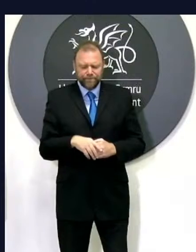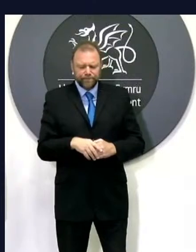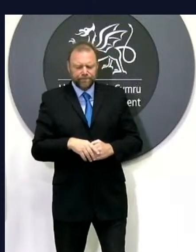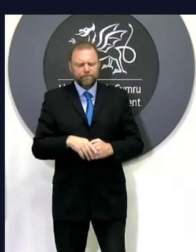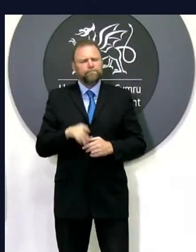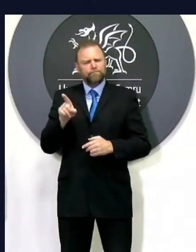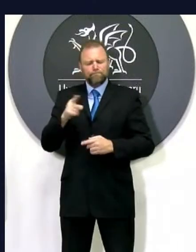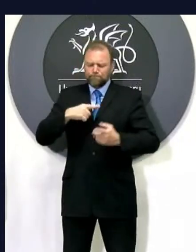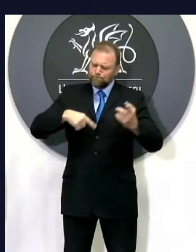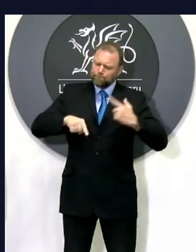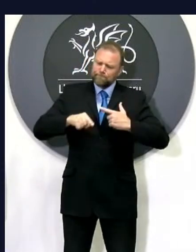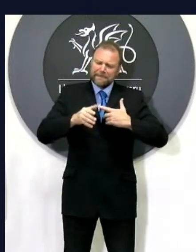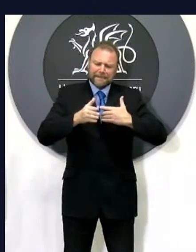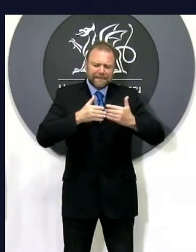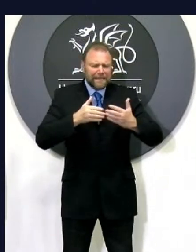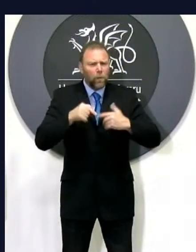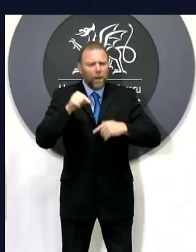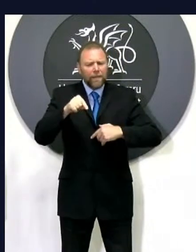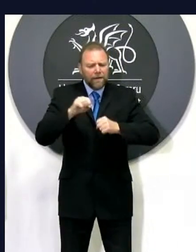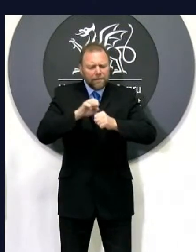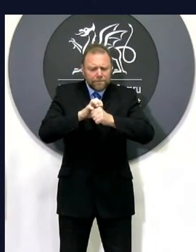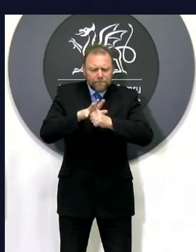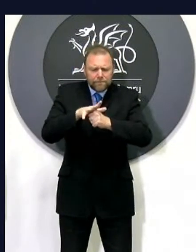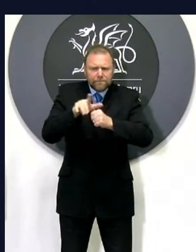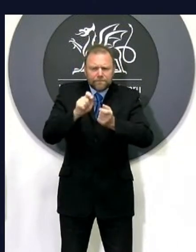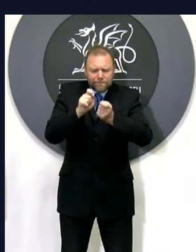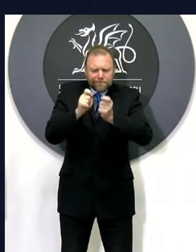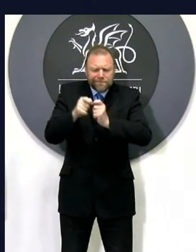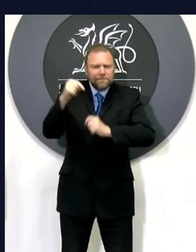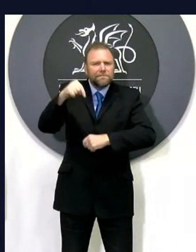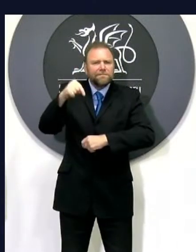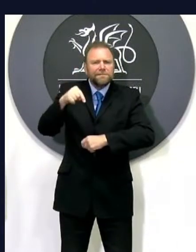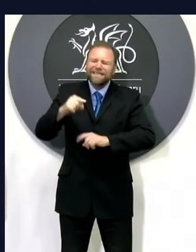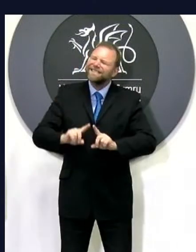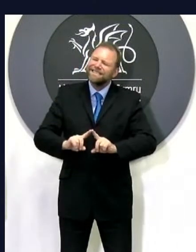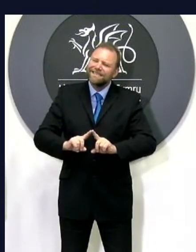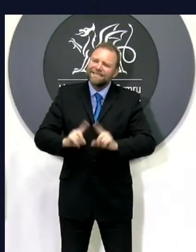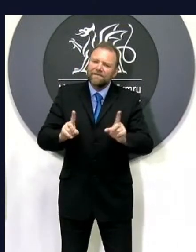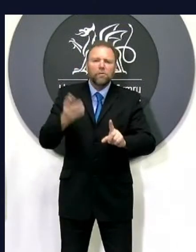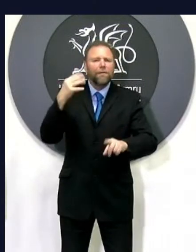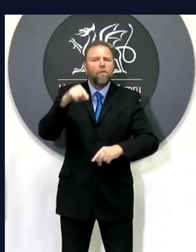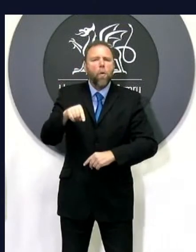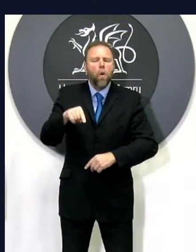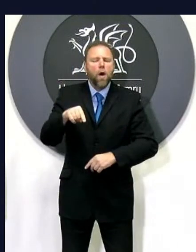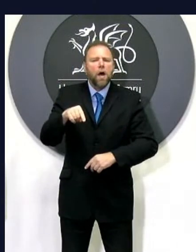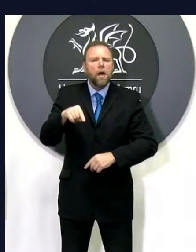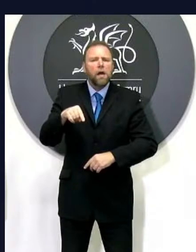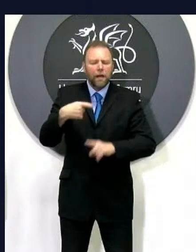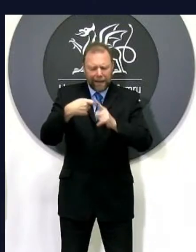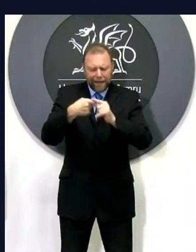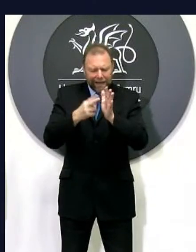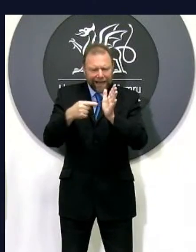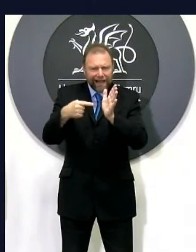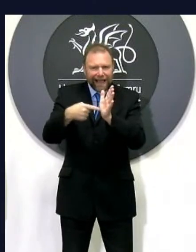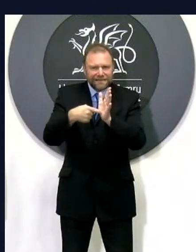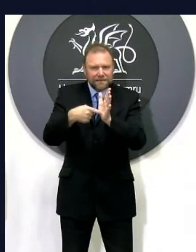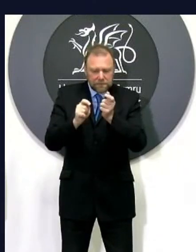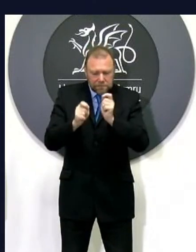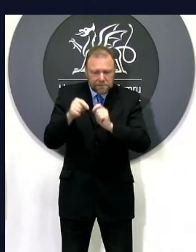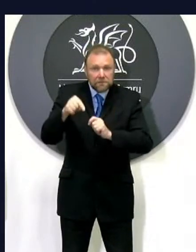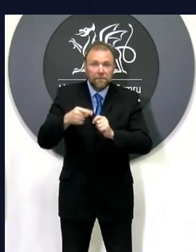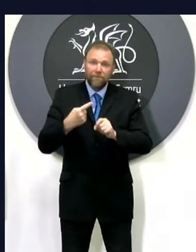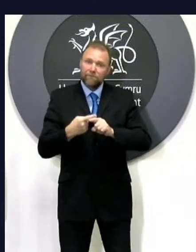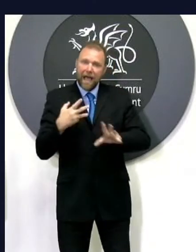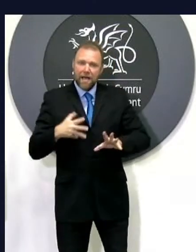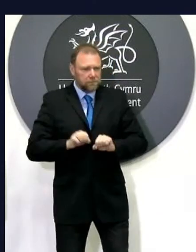are dealing with a very different virus this time. It is fast moving and it is